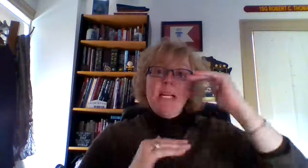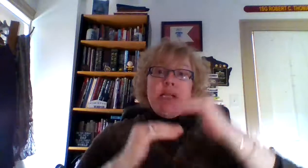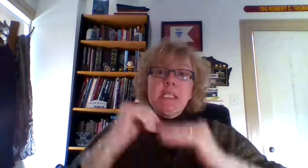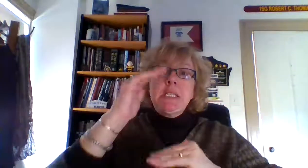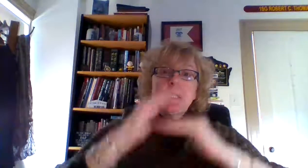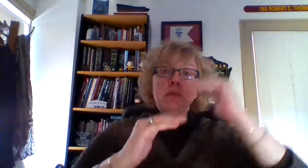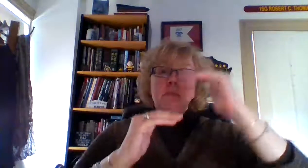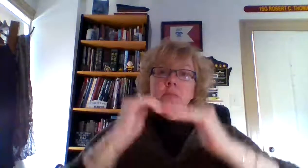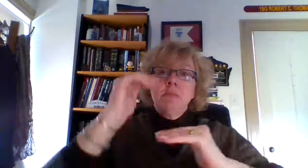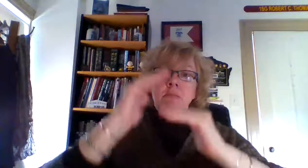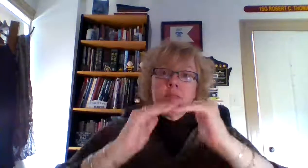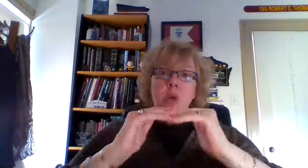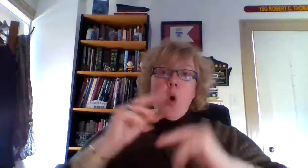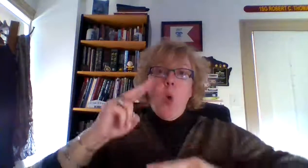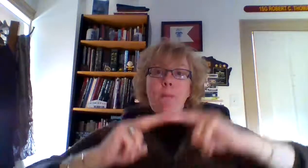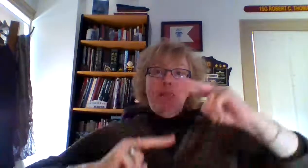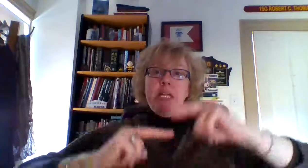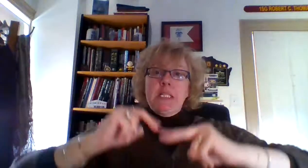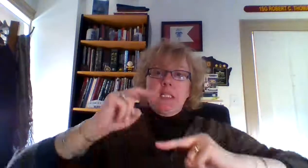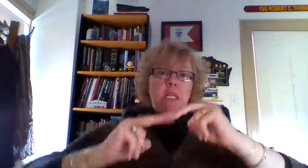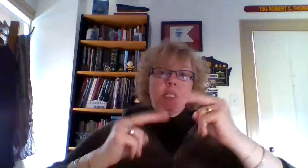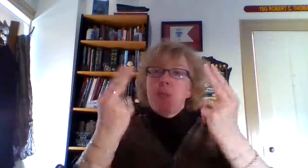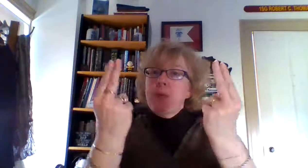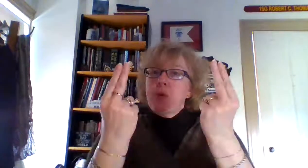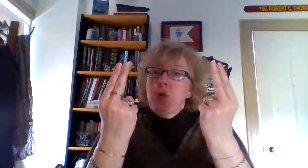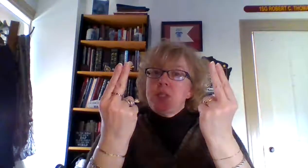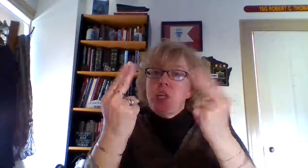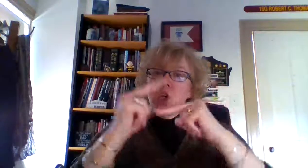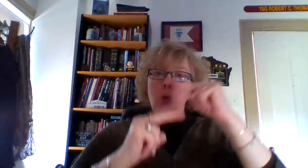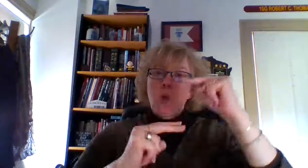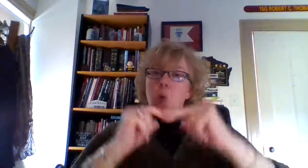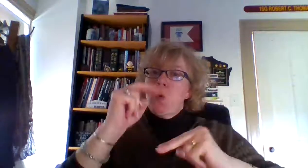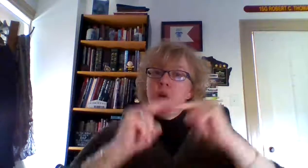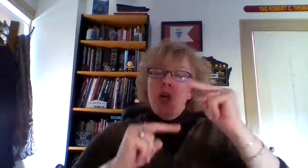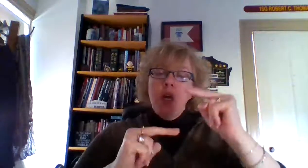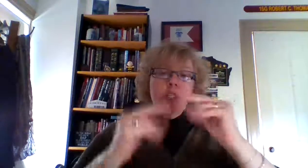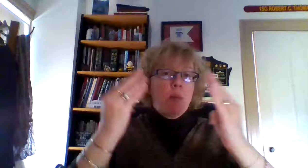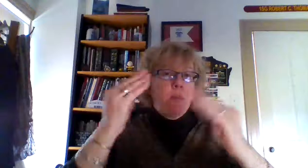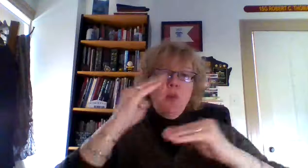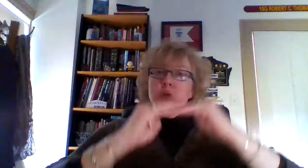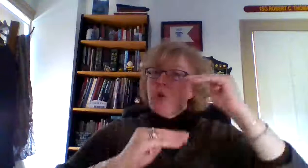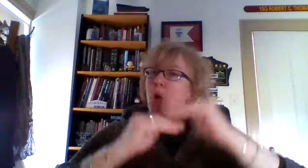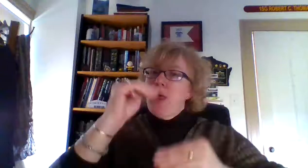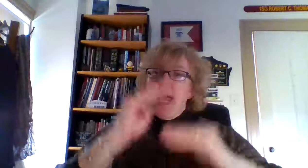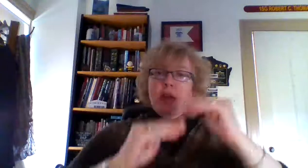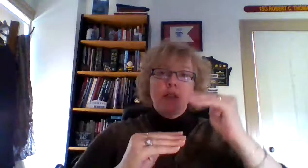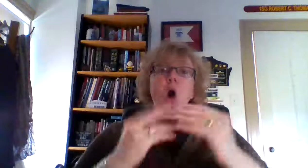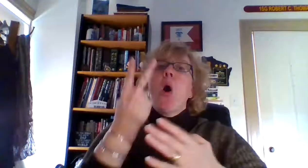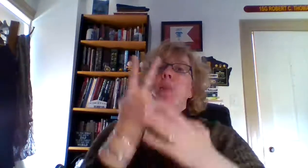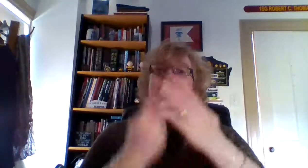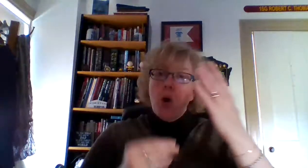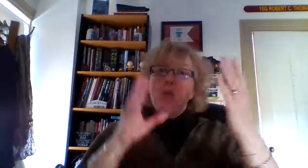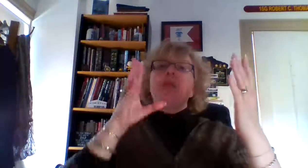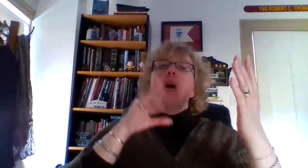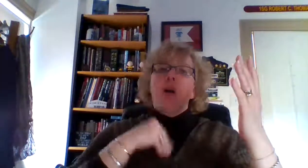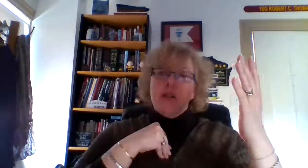build or build. Some people use the U, some people use their whole hand. Both are